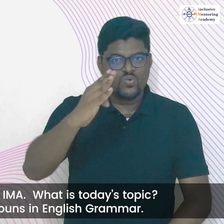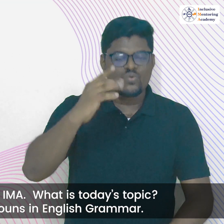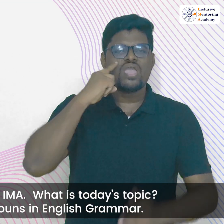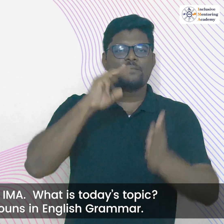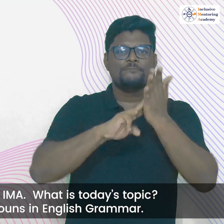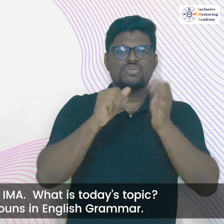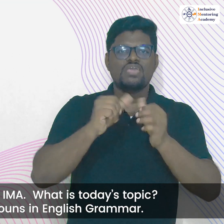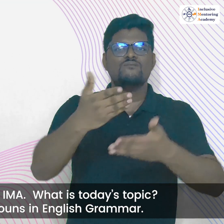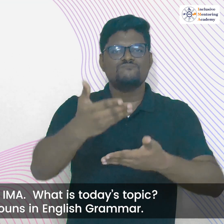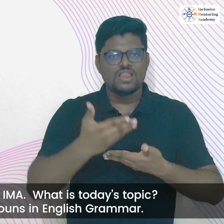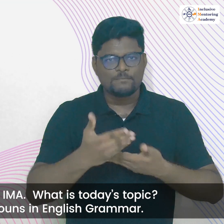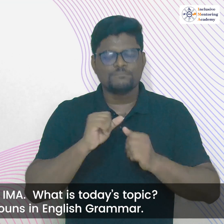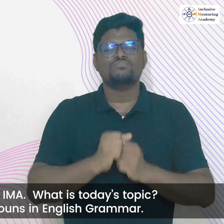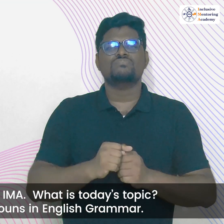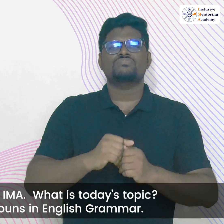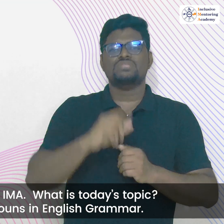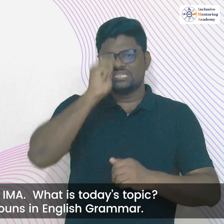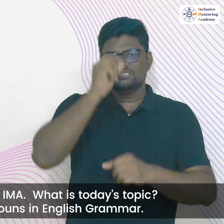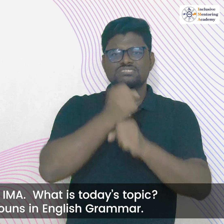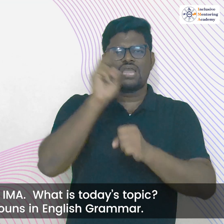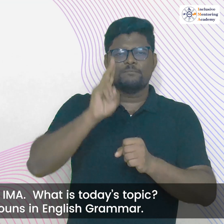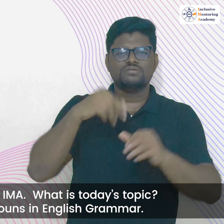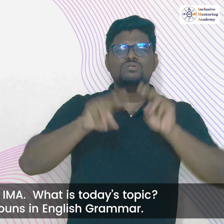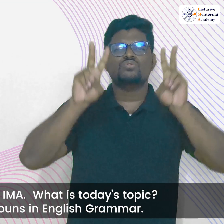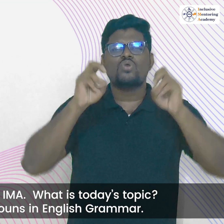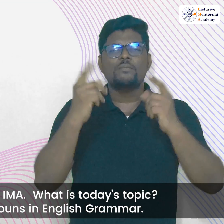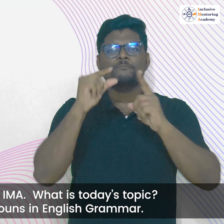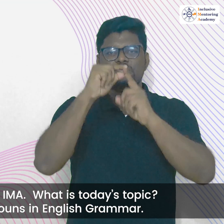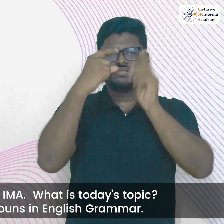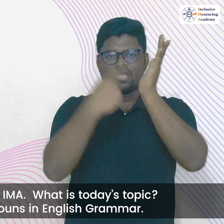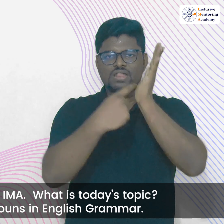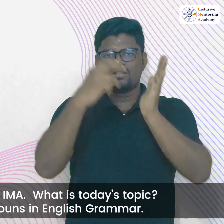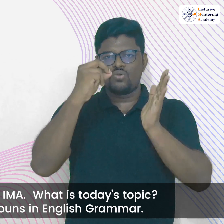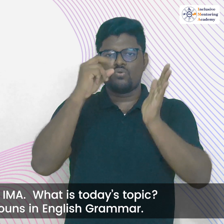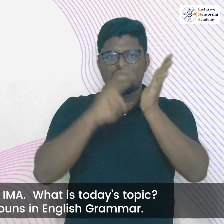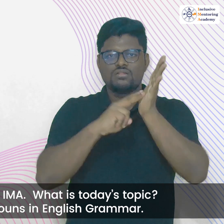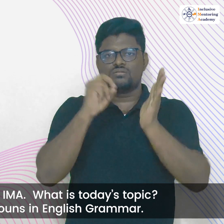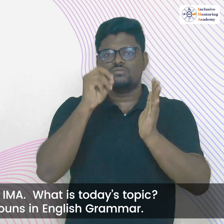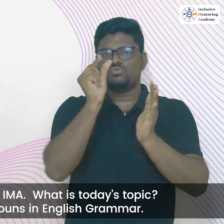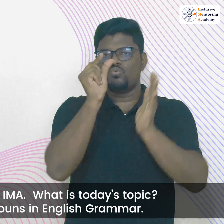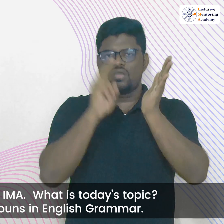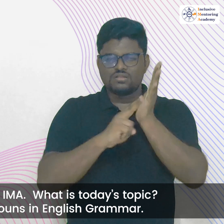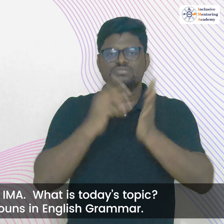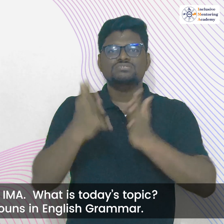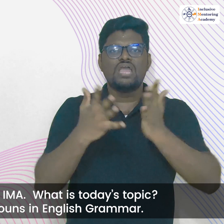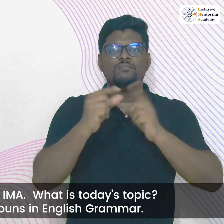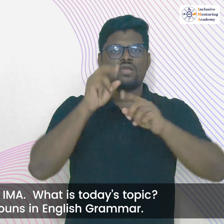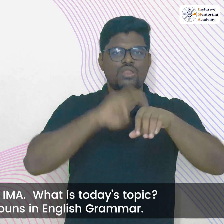Hello, welcome to IMA. What is today's topic? It is about pronouns in English grammar.